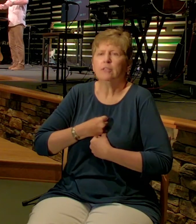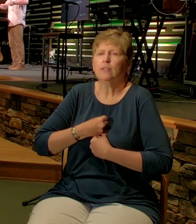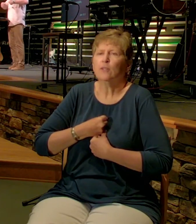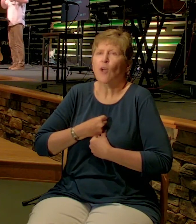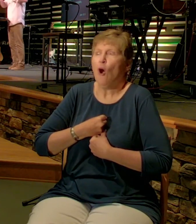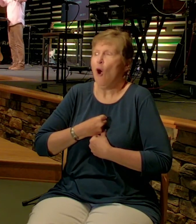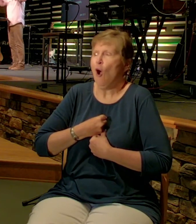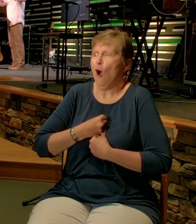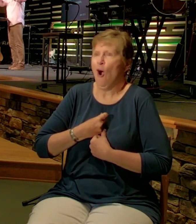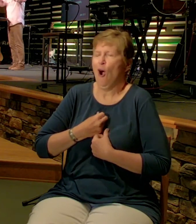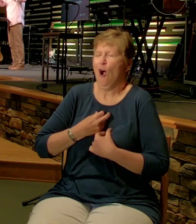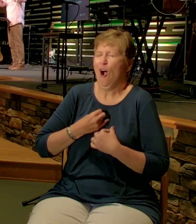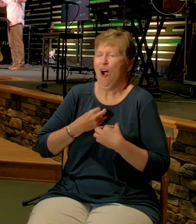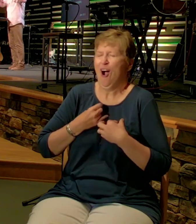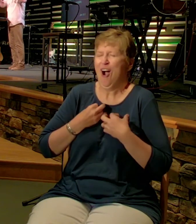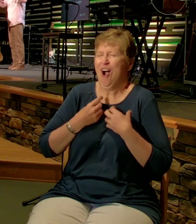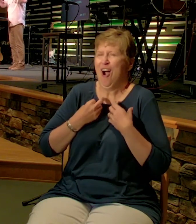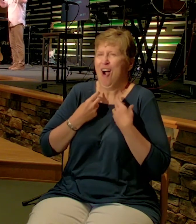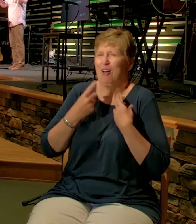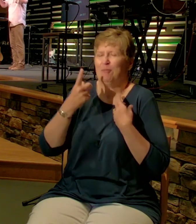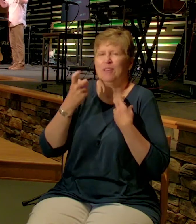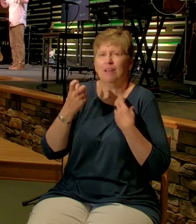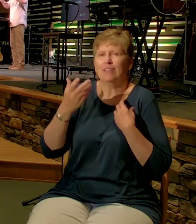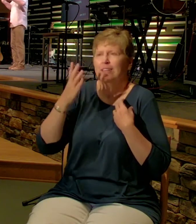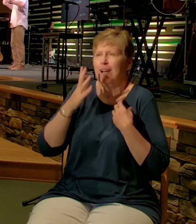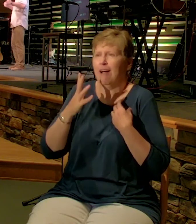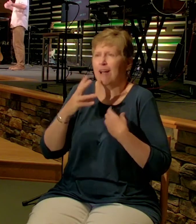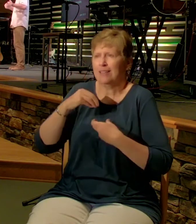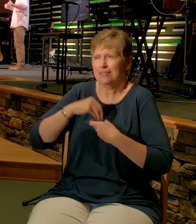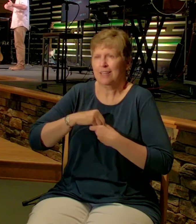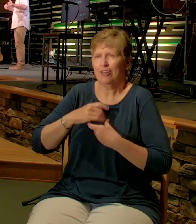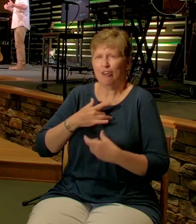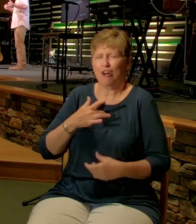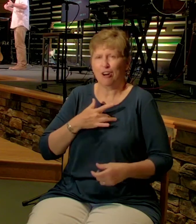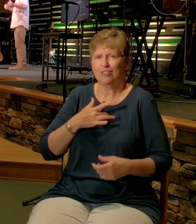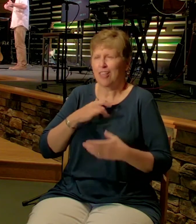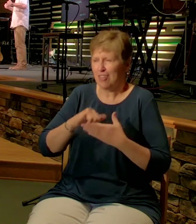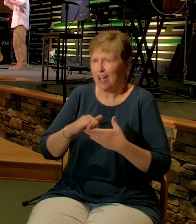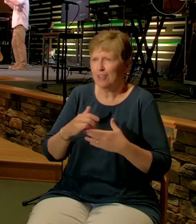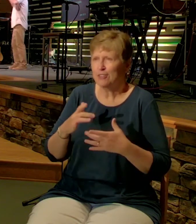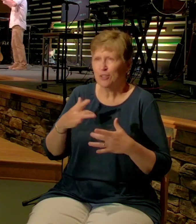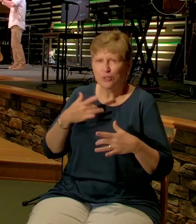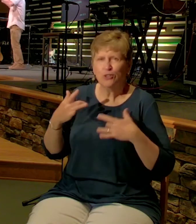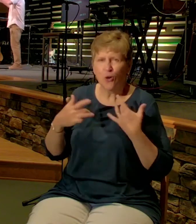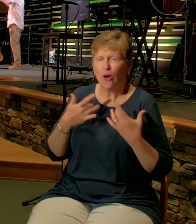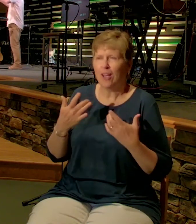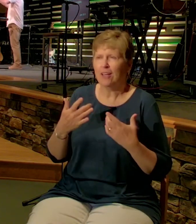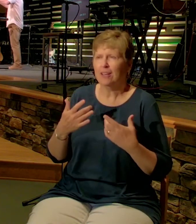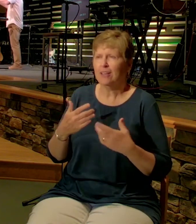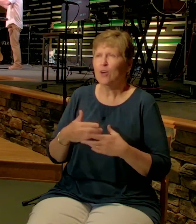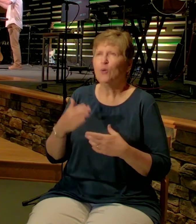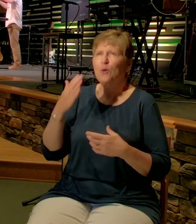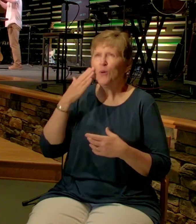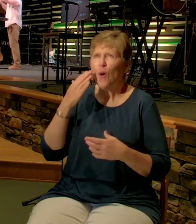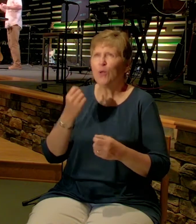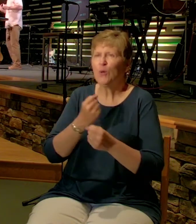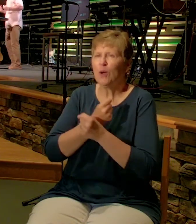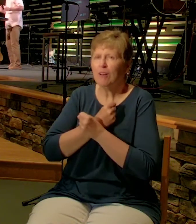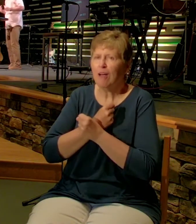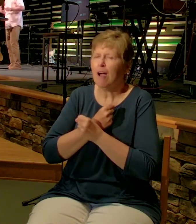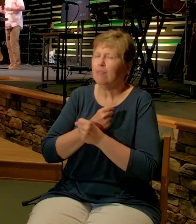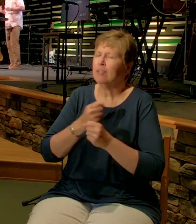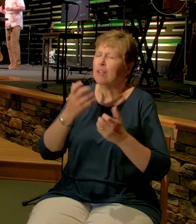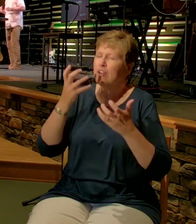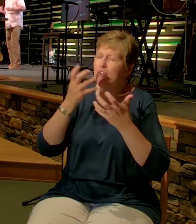because of the grace of God in our possession. That's joy. The that you know that you've been loved in a remarkable